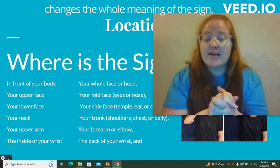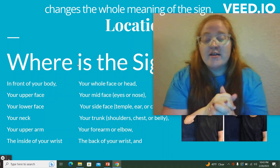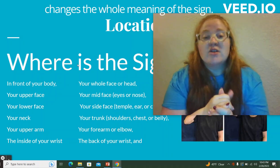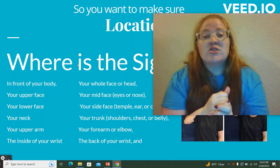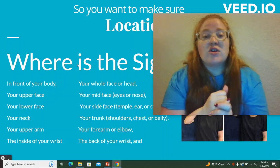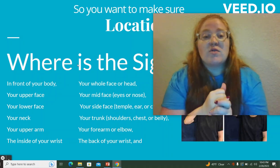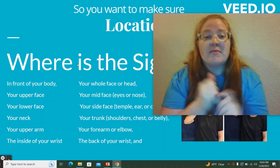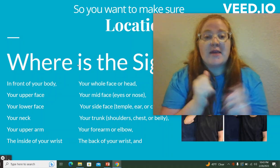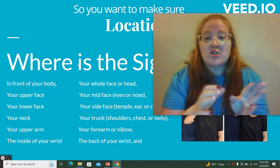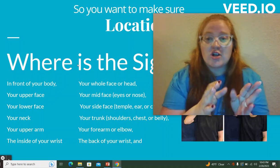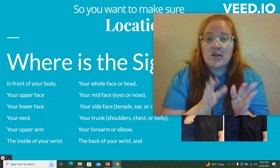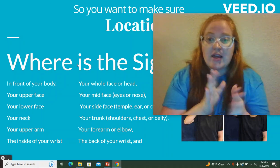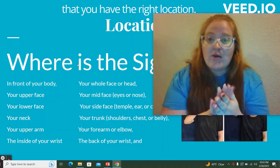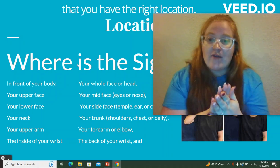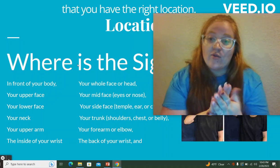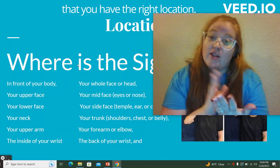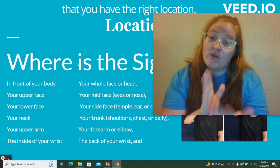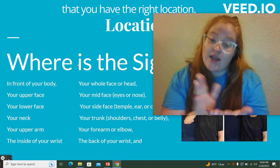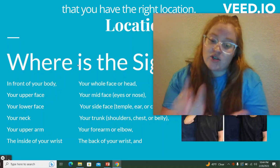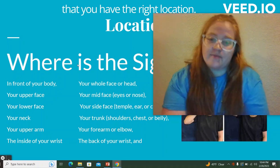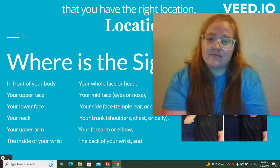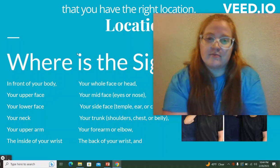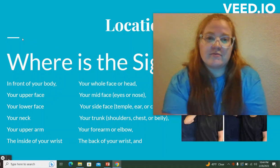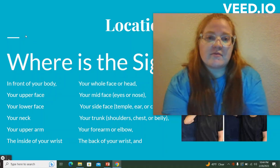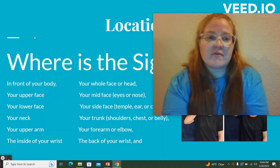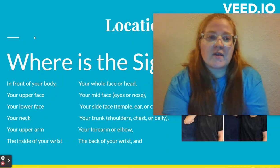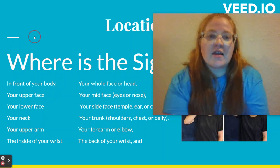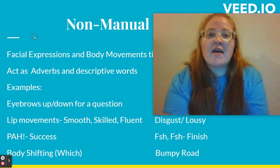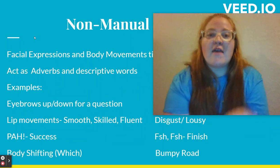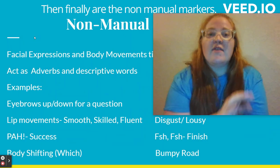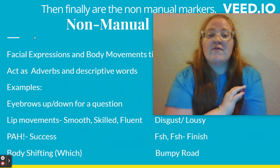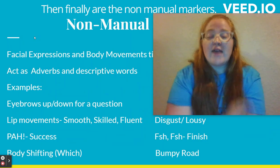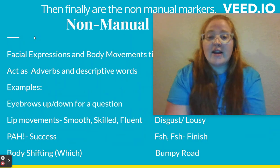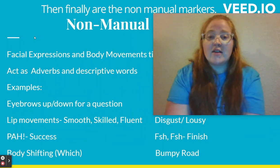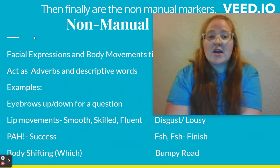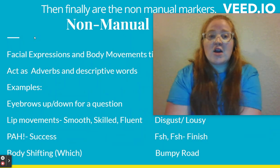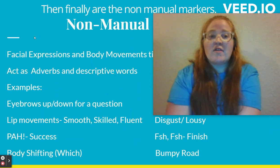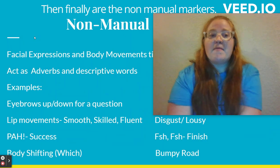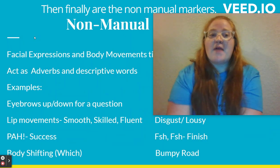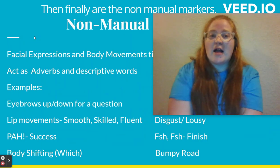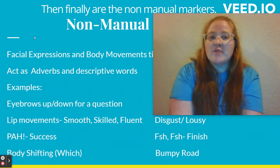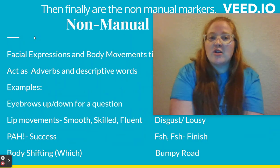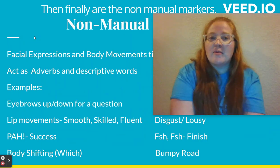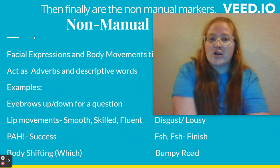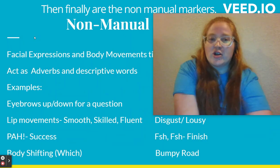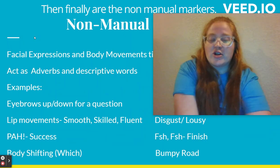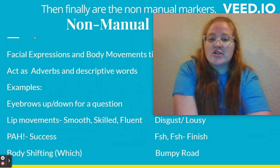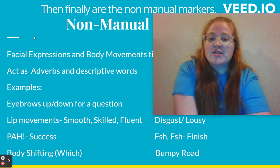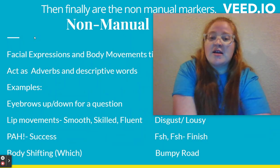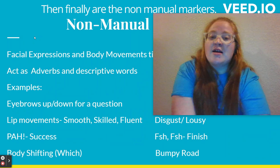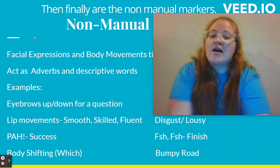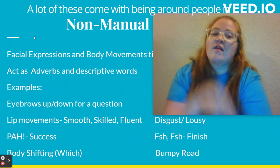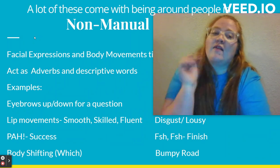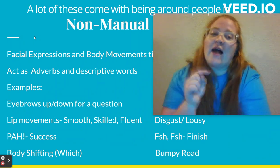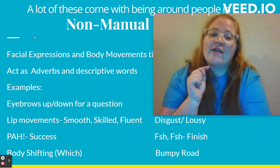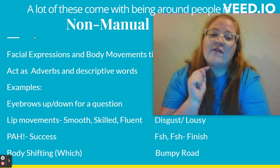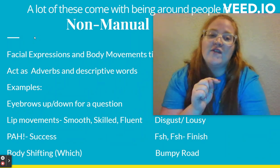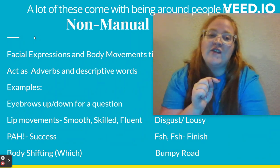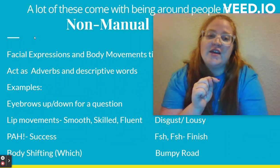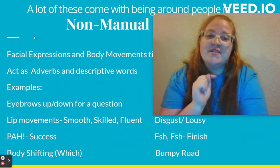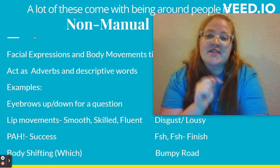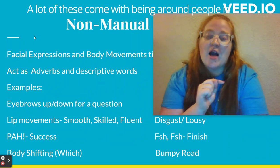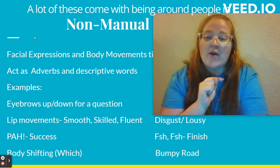sign. So you want to make sure that you have the right location. And then finally are the non-manual markers. A